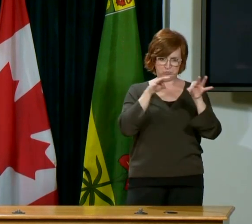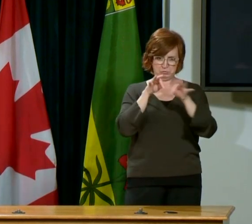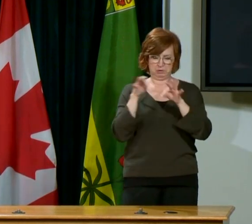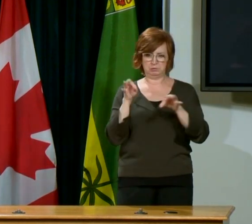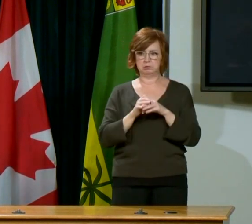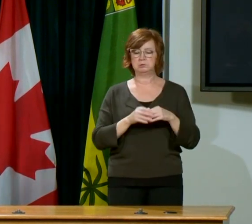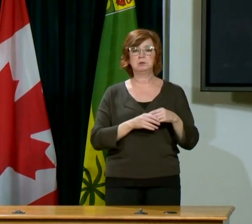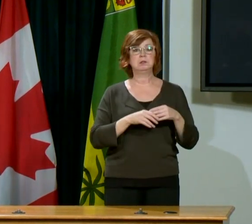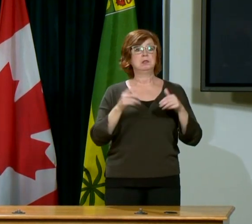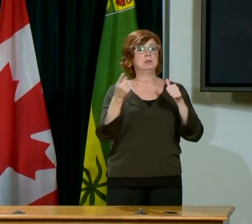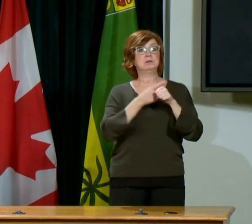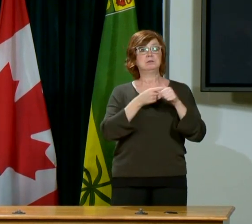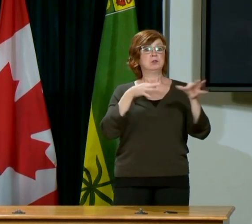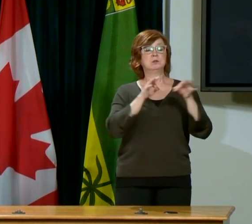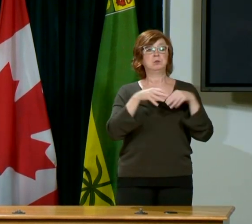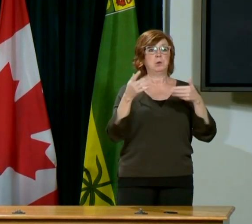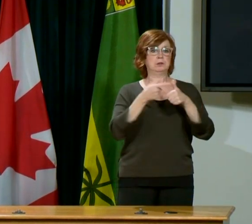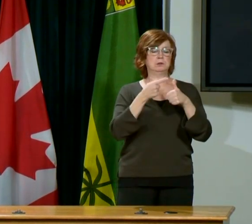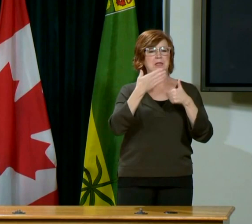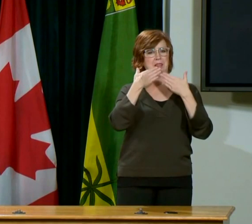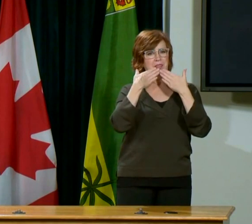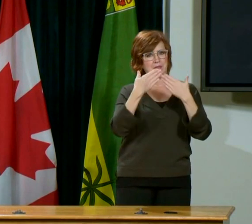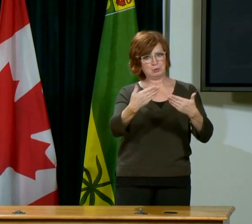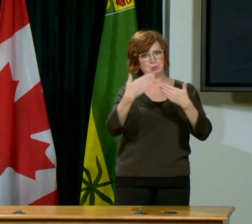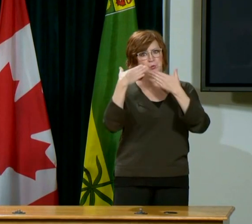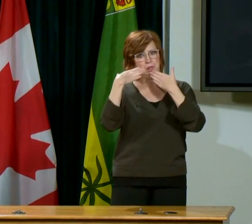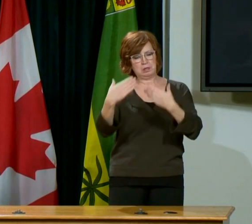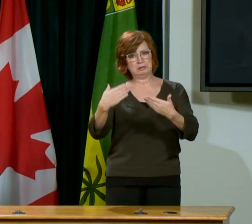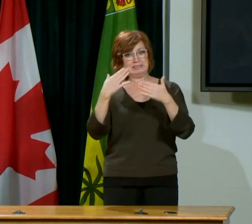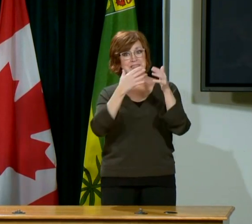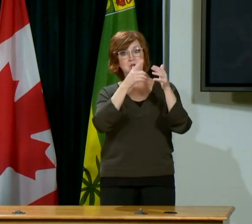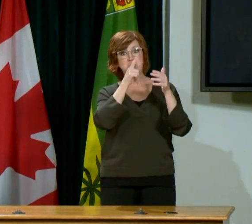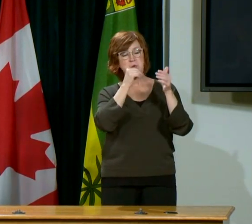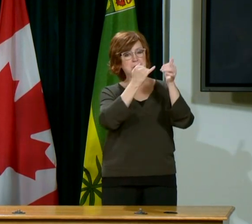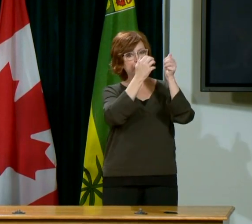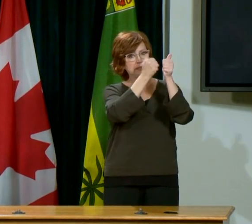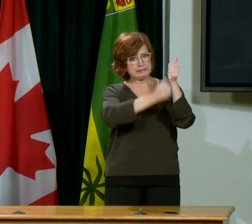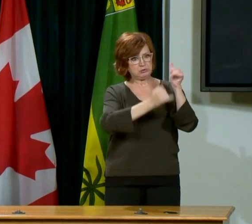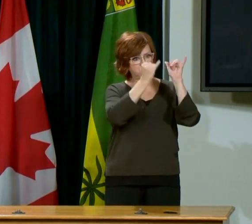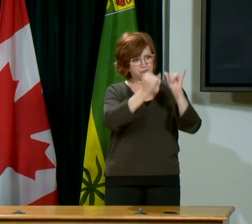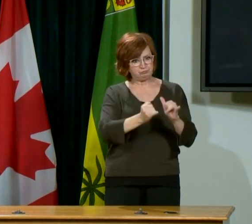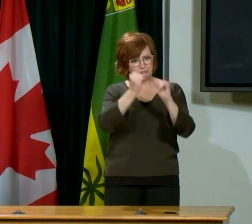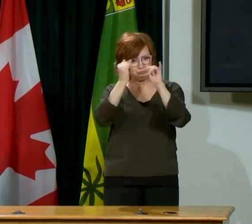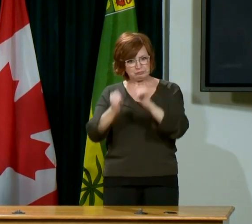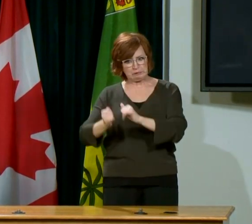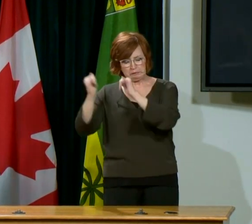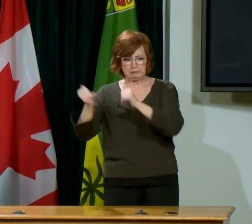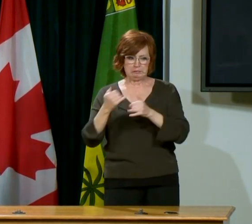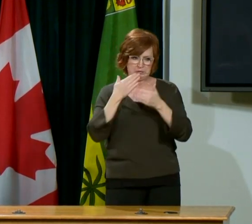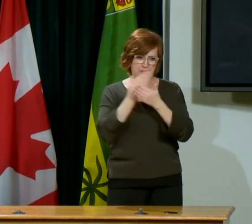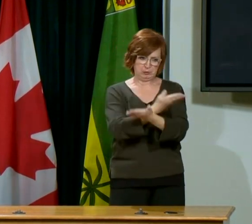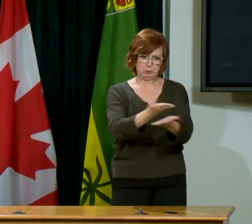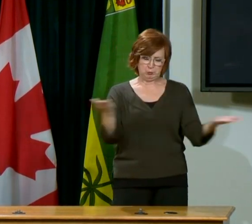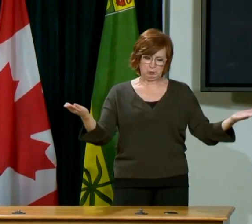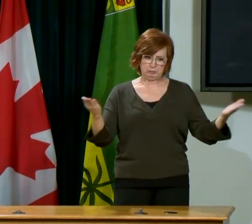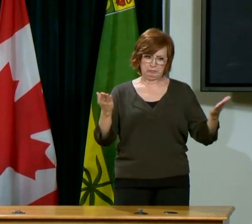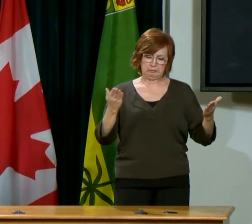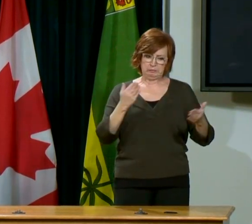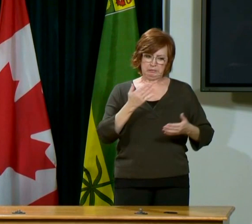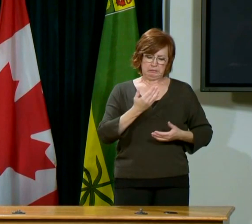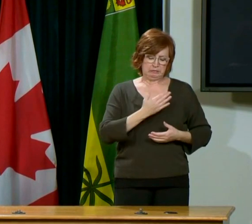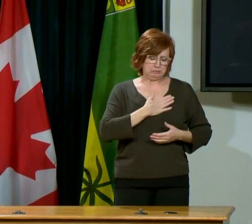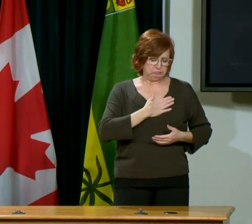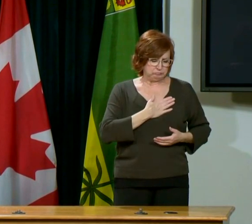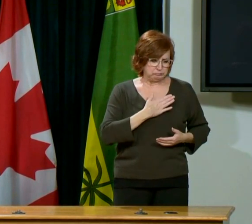that, I want to start by thanking the people of this province, every single resident, for making sacrifices to make our strategy successful. You are